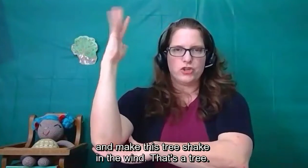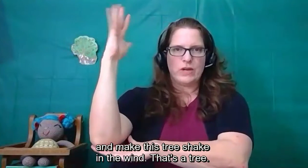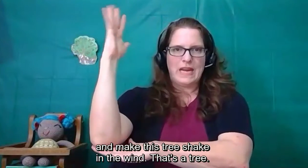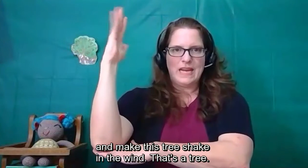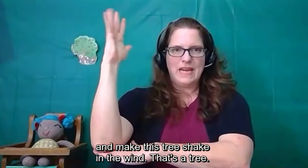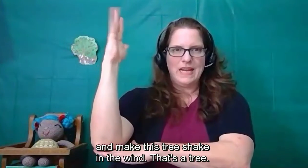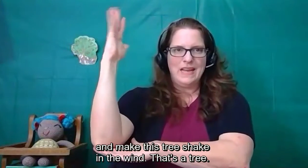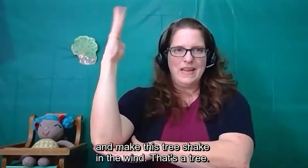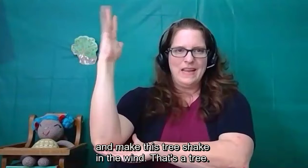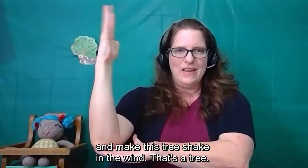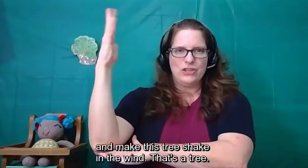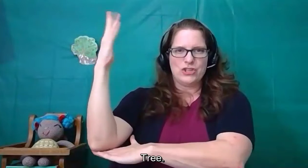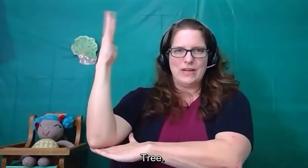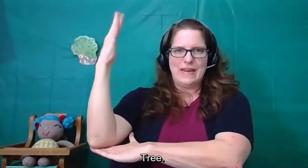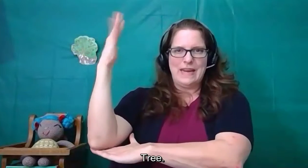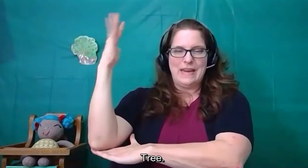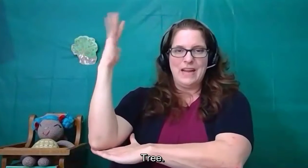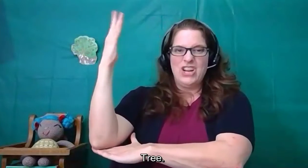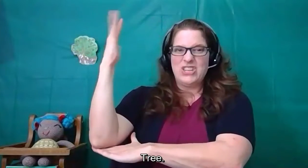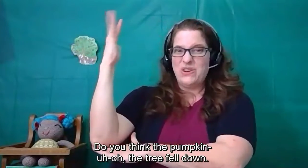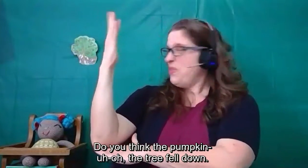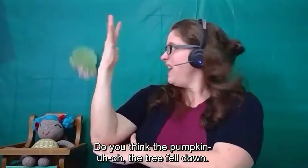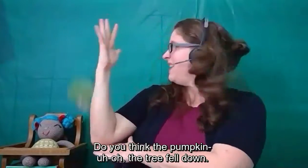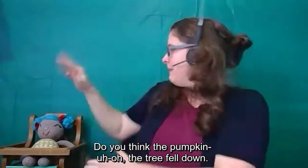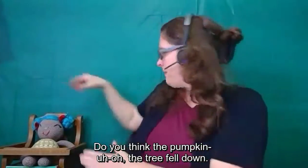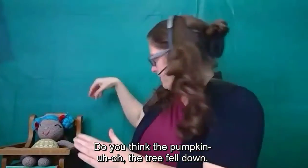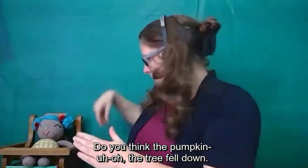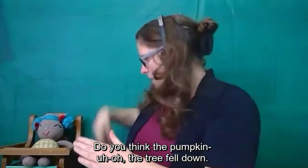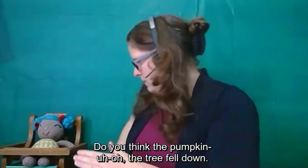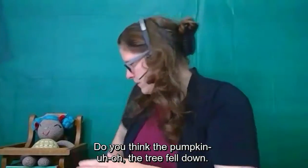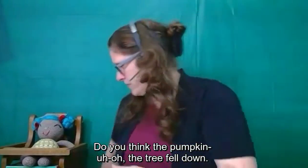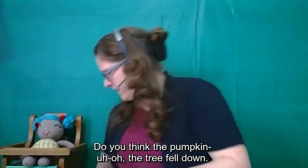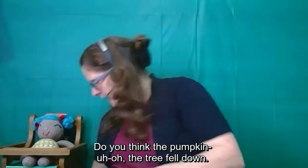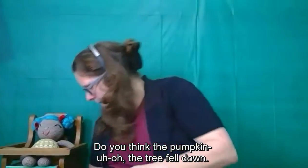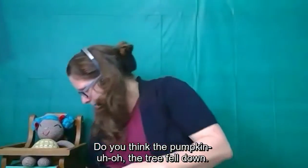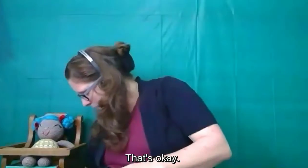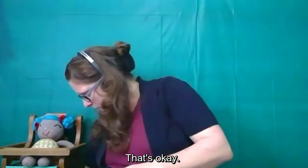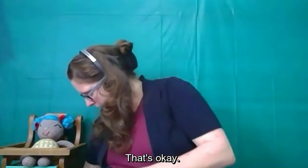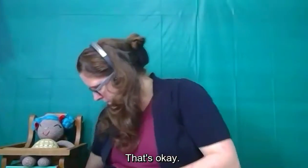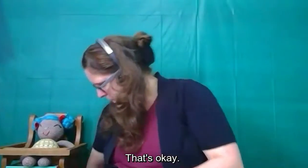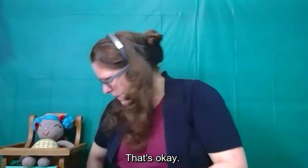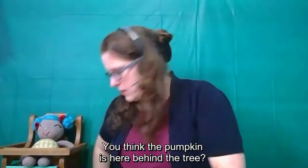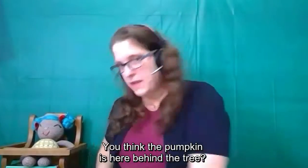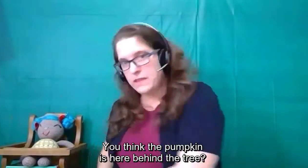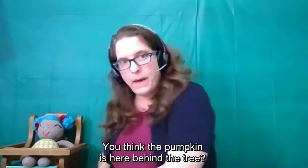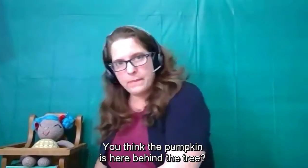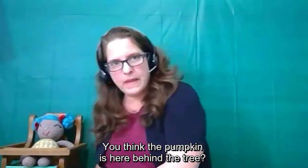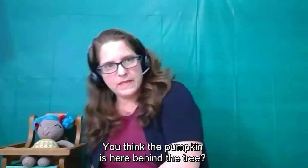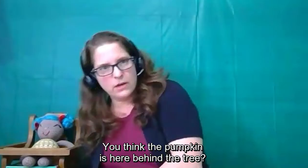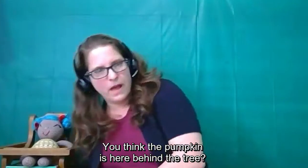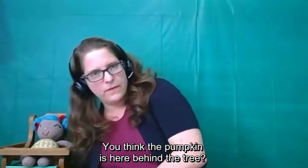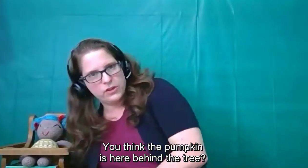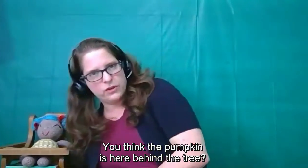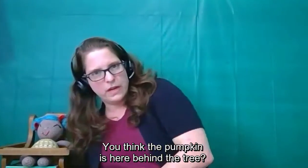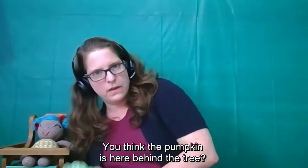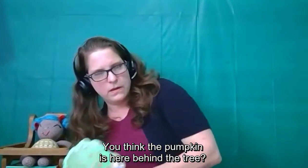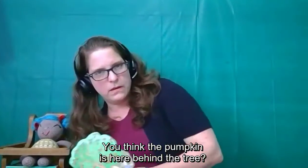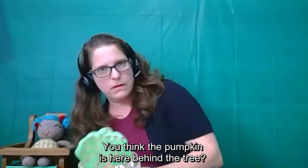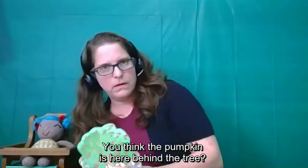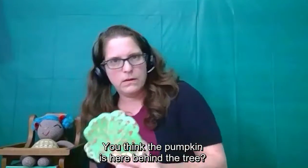tree. Tree. Do you think the uh-oh, the tree fell down. That's okay. Do you think the pumpkin is here behind the tree? Do you